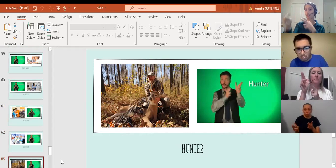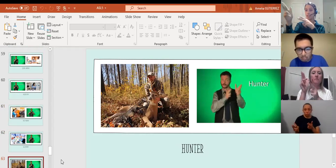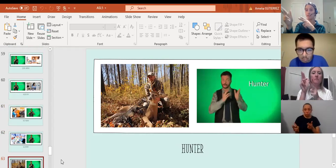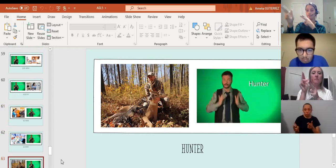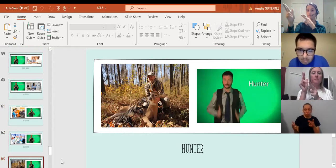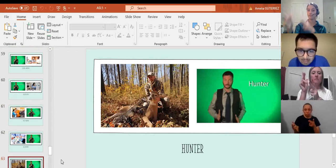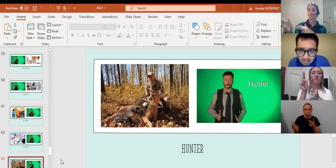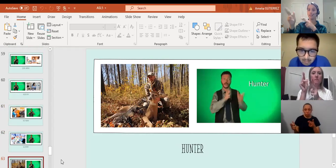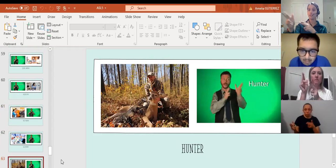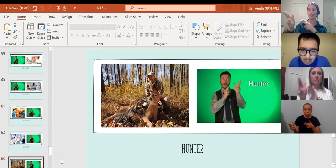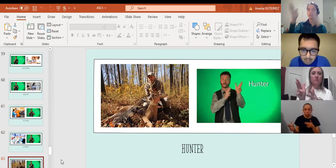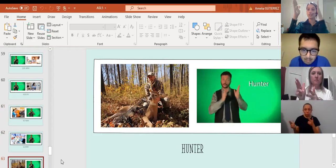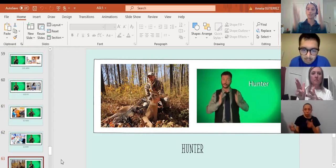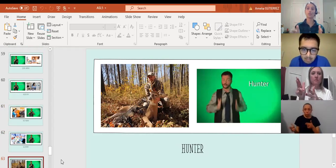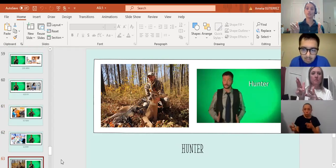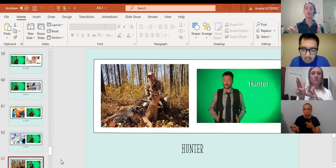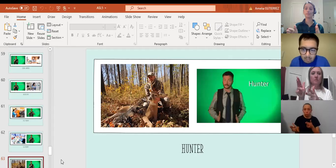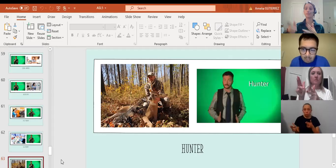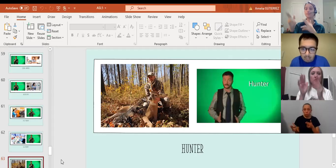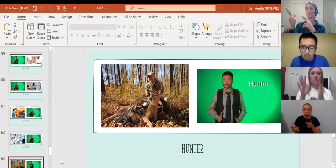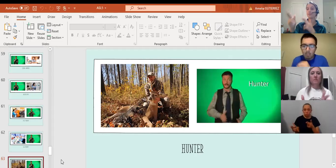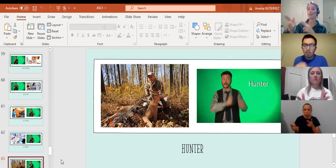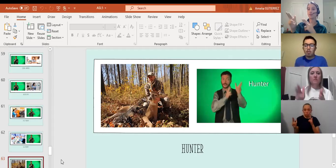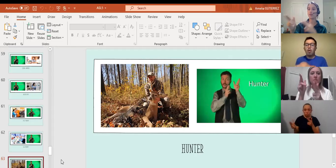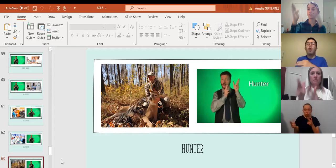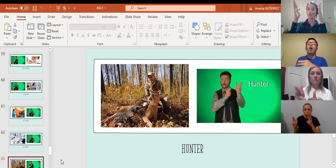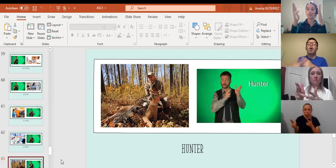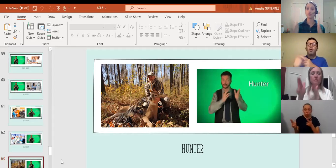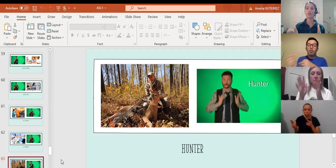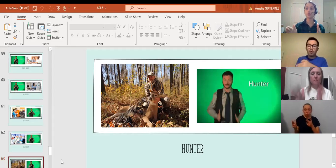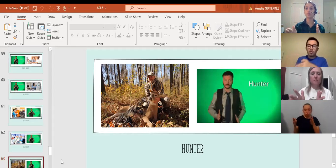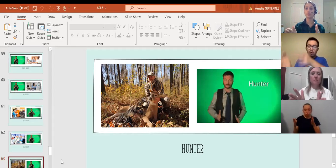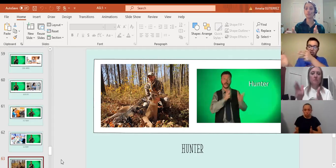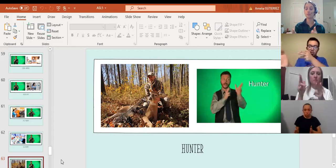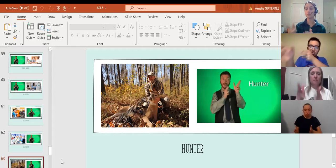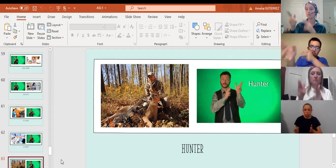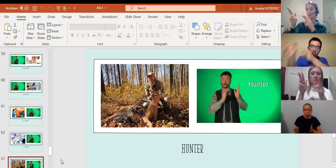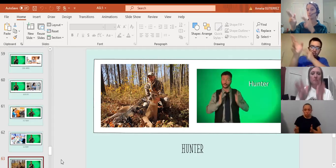Kind of looks like a gun. Hunter. Hunter.